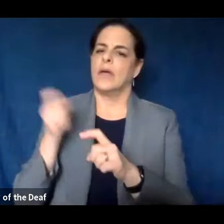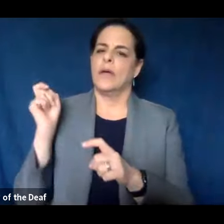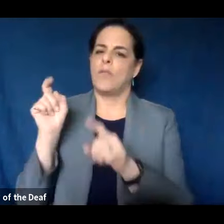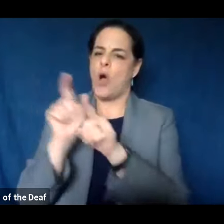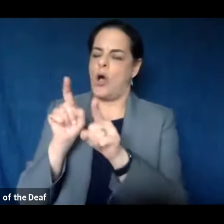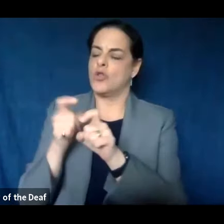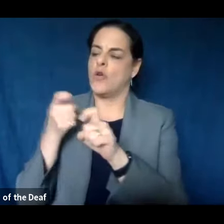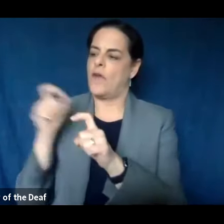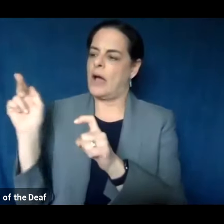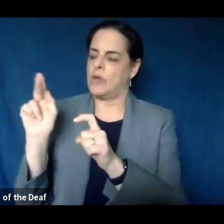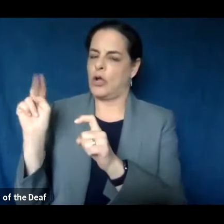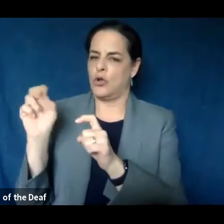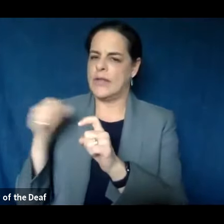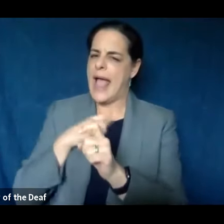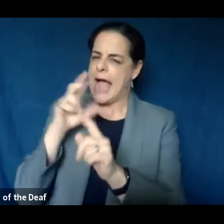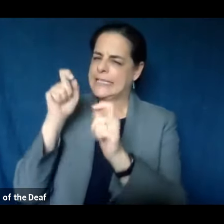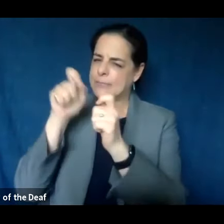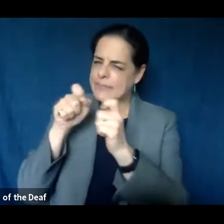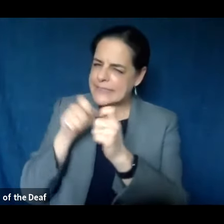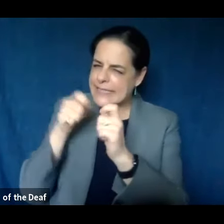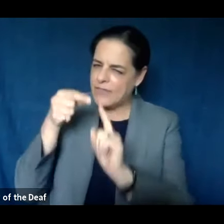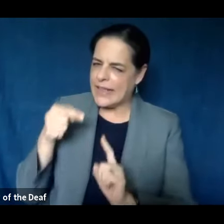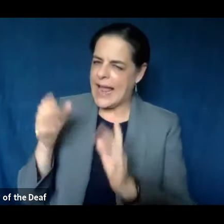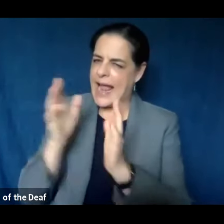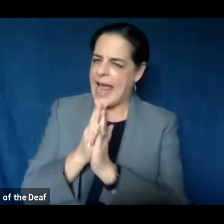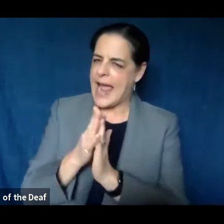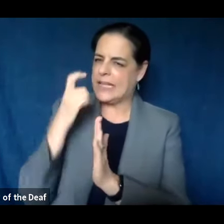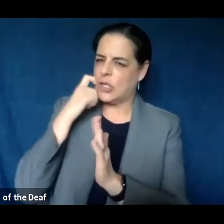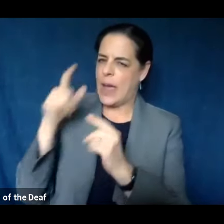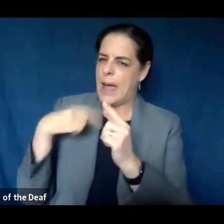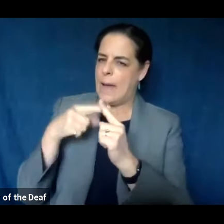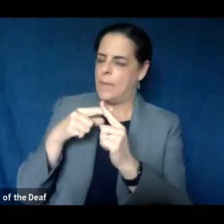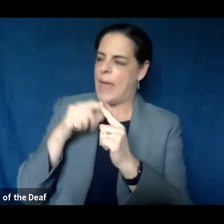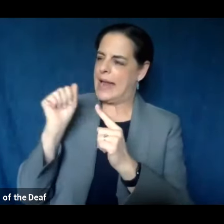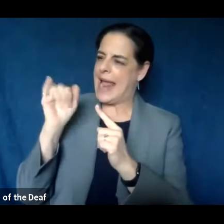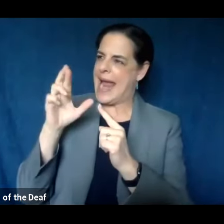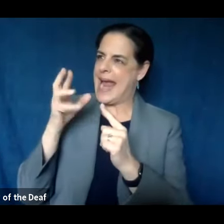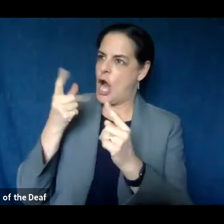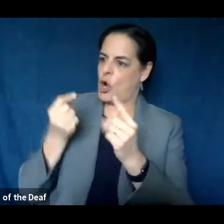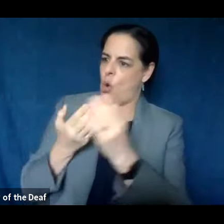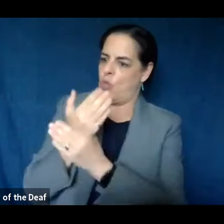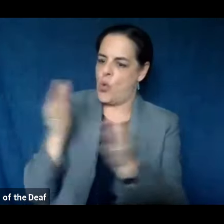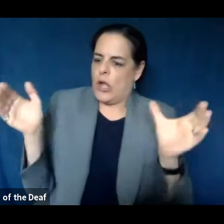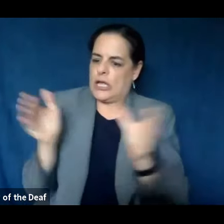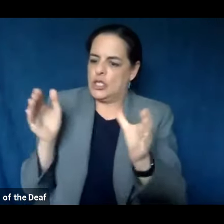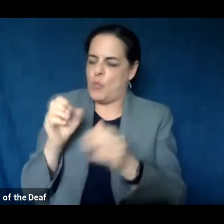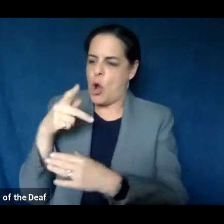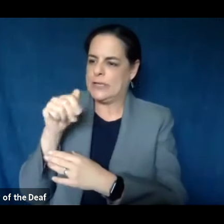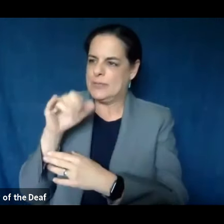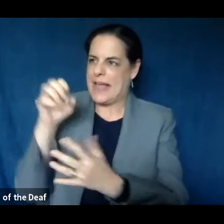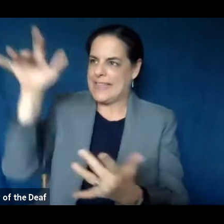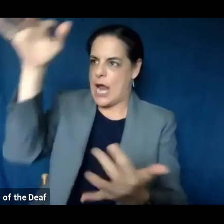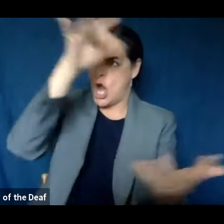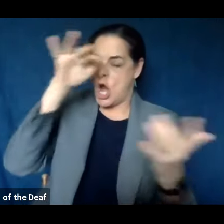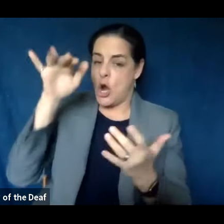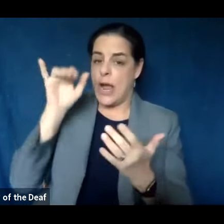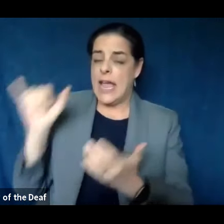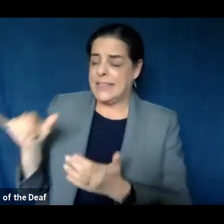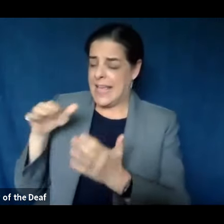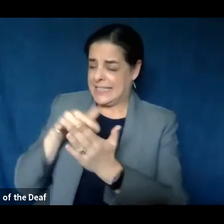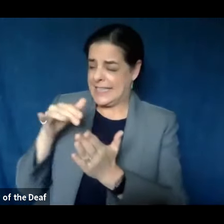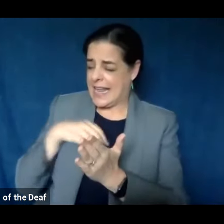From the Sentinel, I specifically asked earlier about the movement of air through a confined space. The study I mentioned was not about